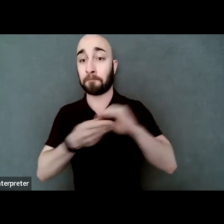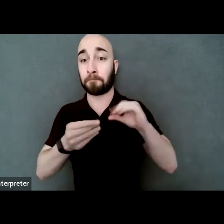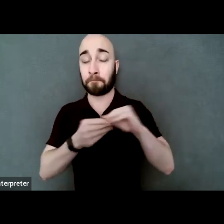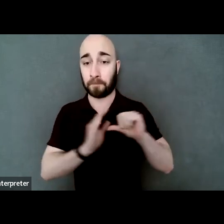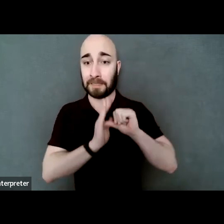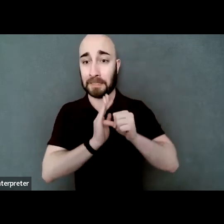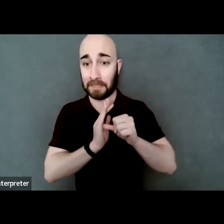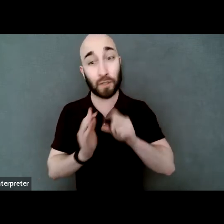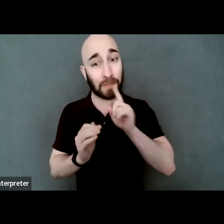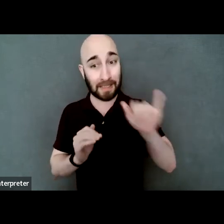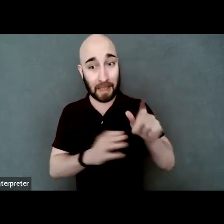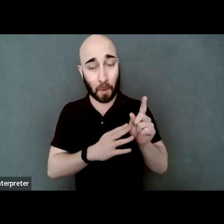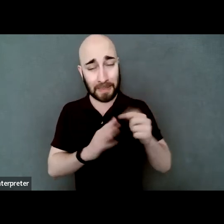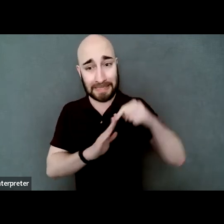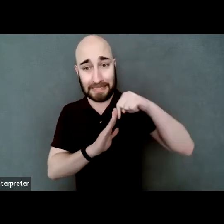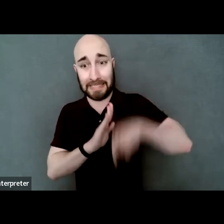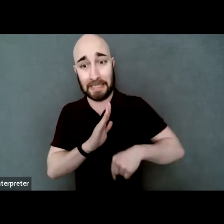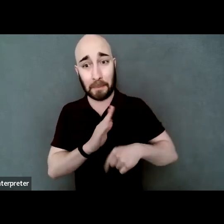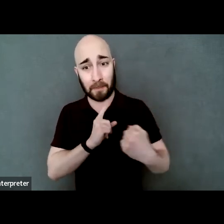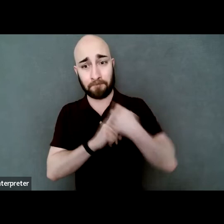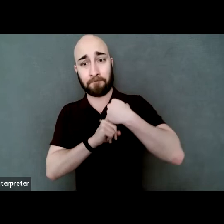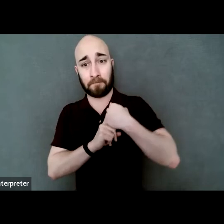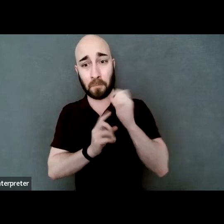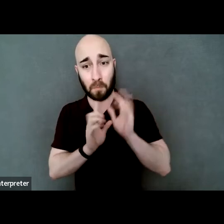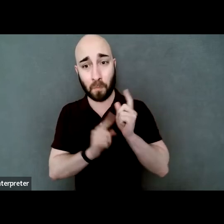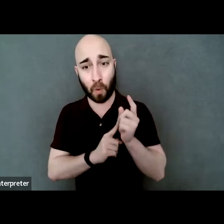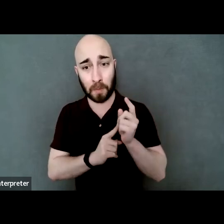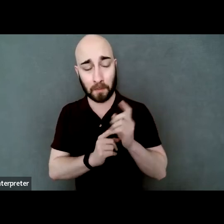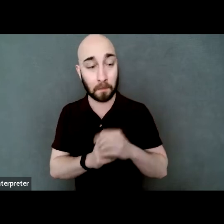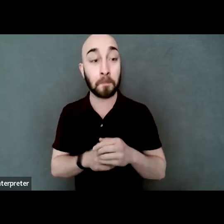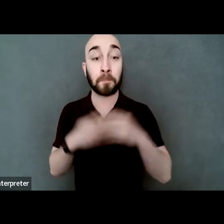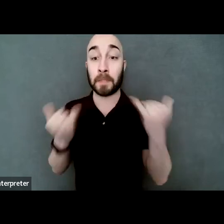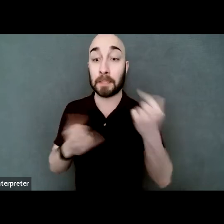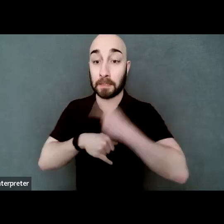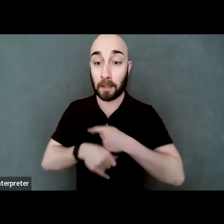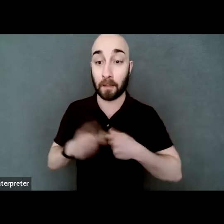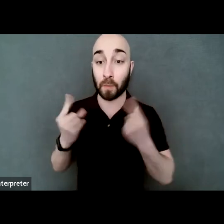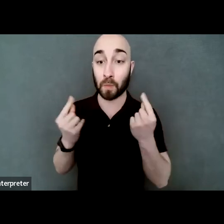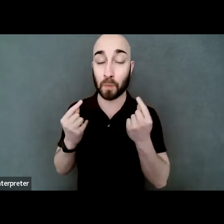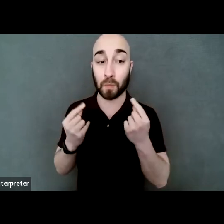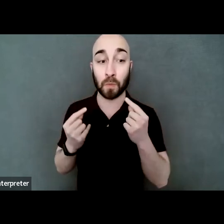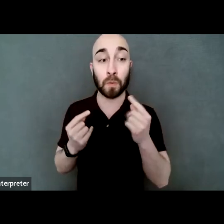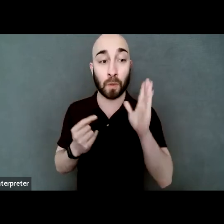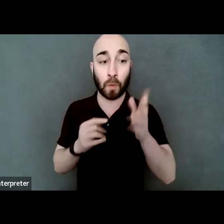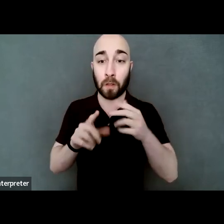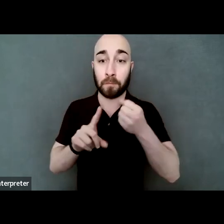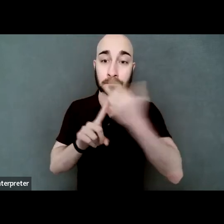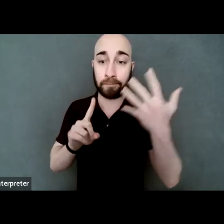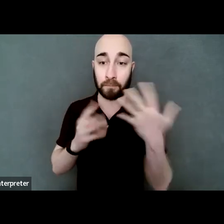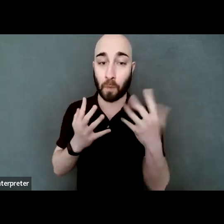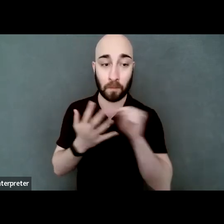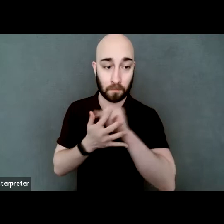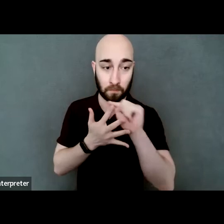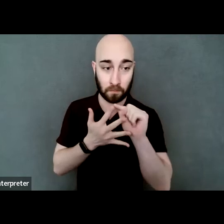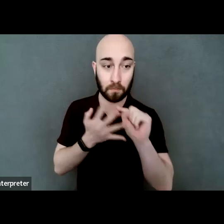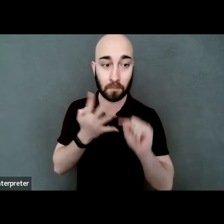very deep and significant moment. So today we're going to cover in this next few minutes